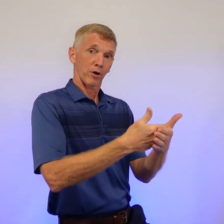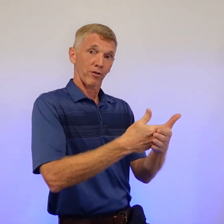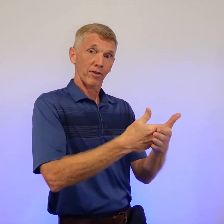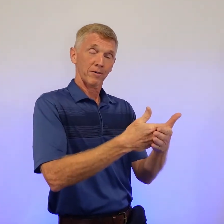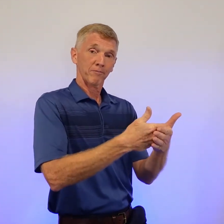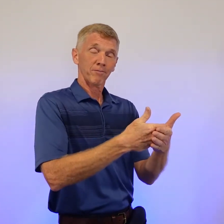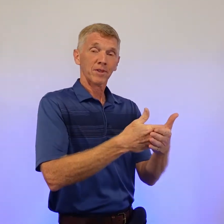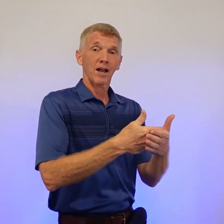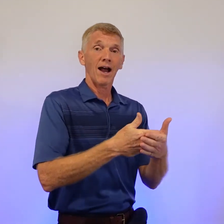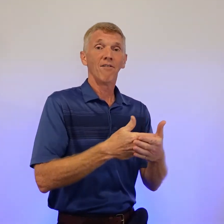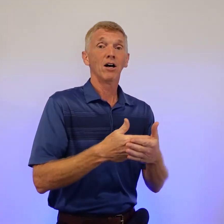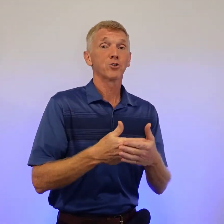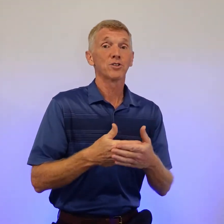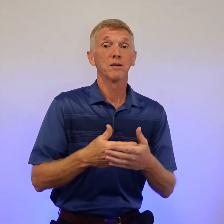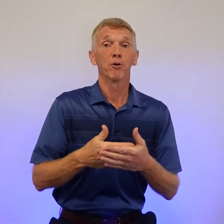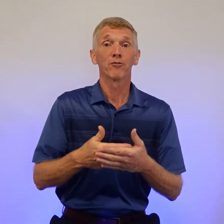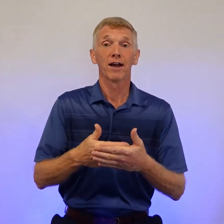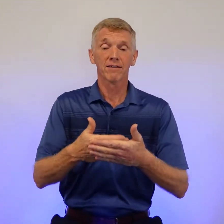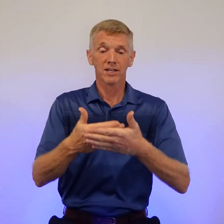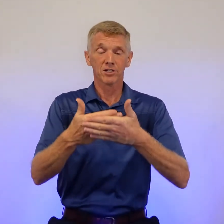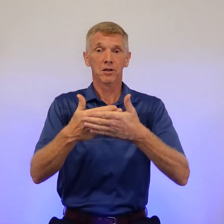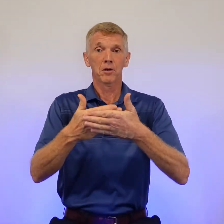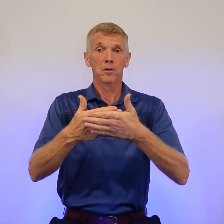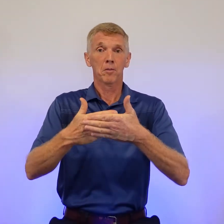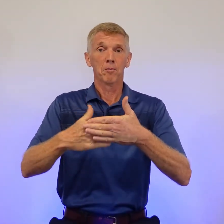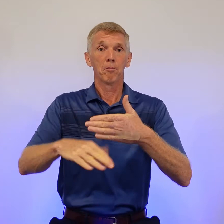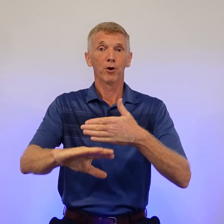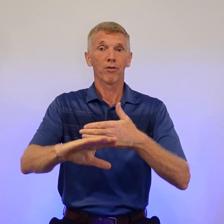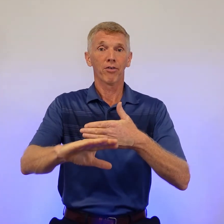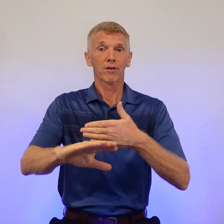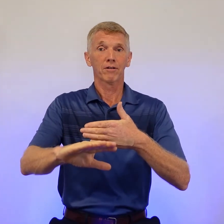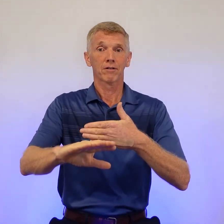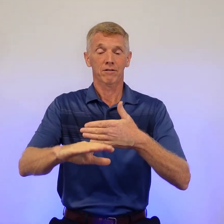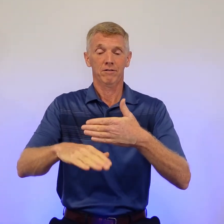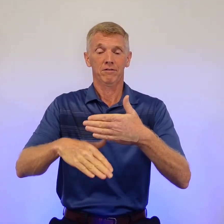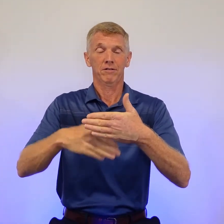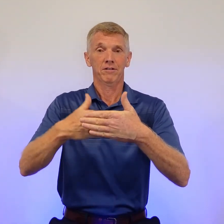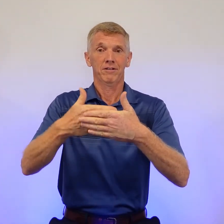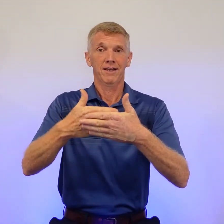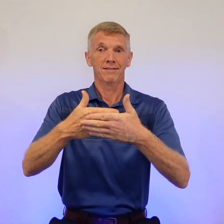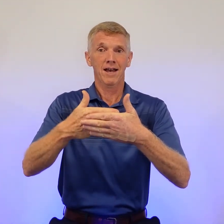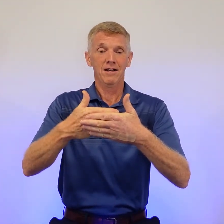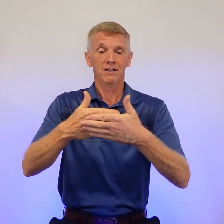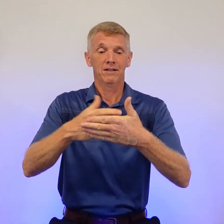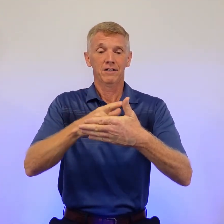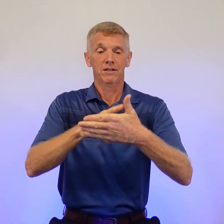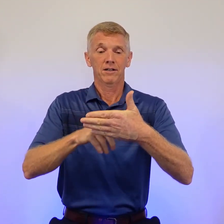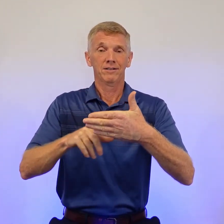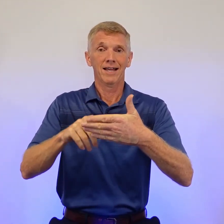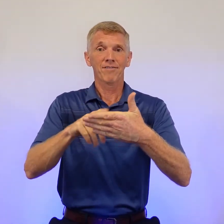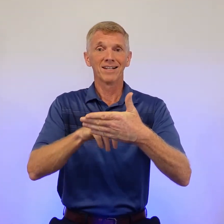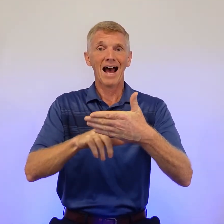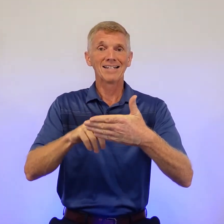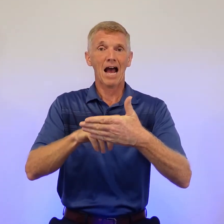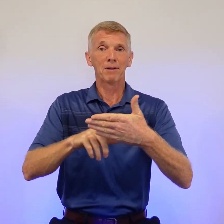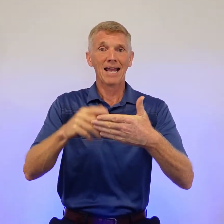birth. I've also seen birth like this, birth. Got that? Left non-dominant